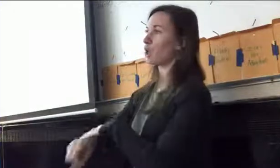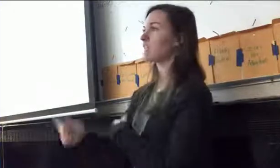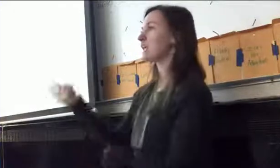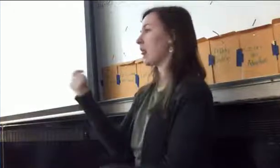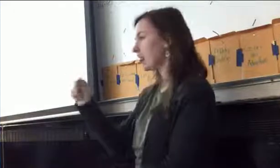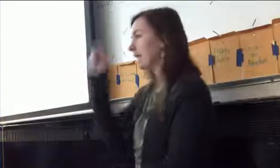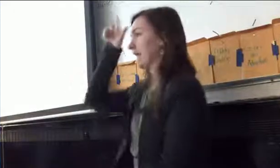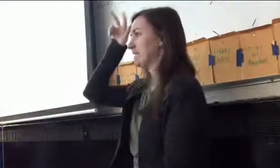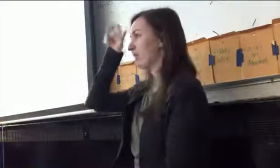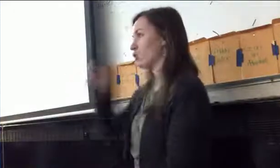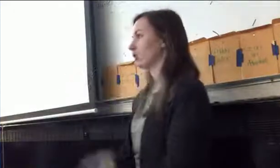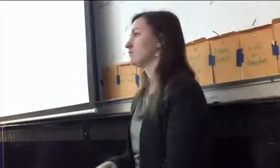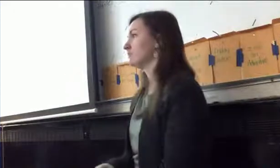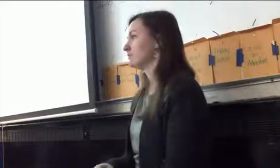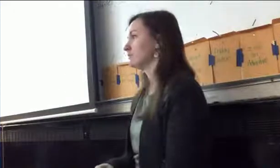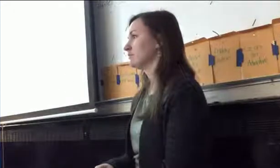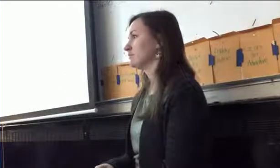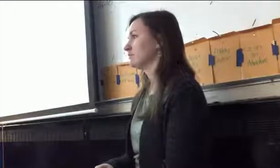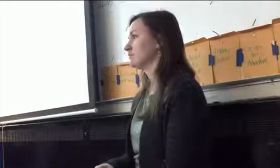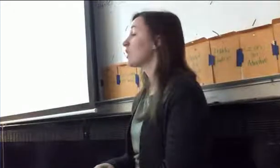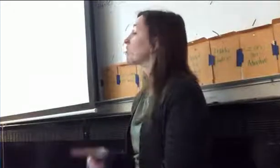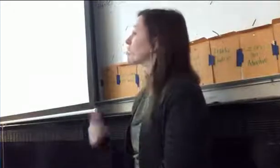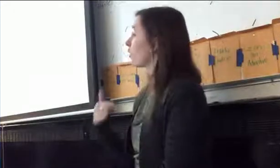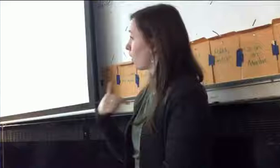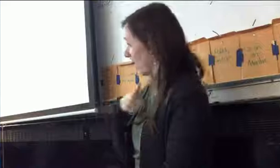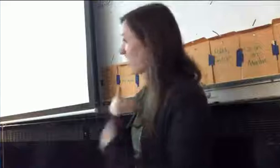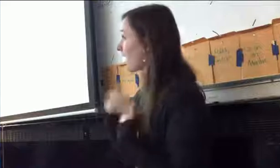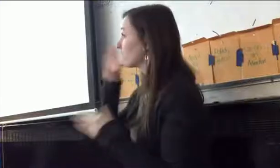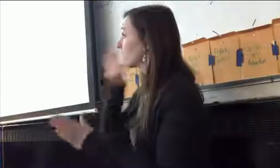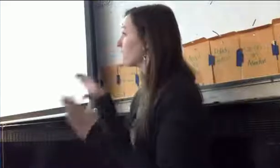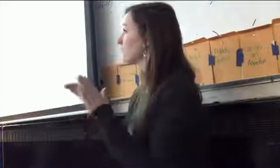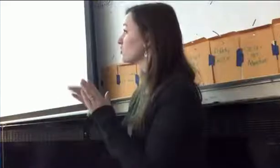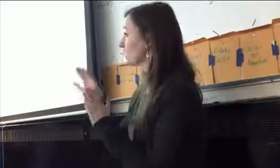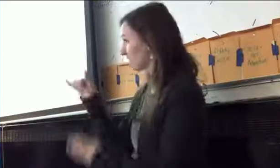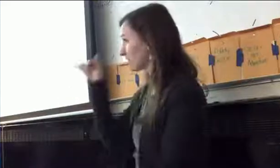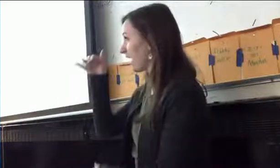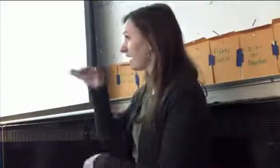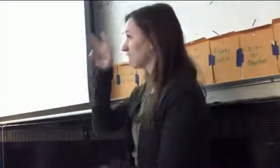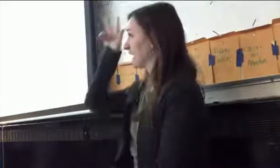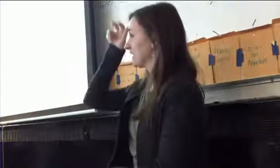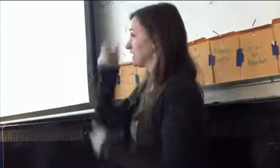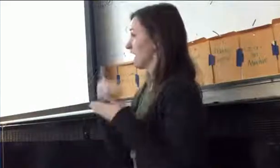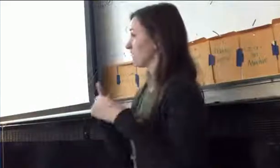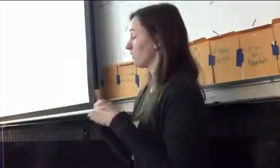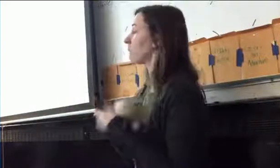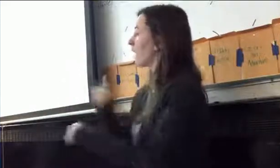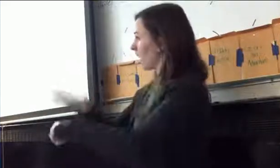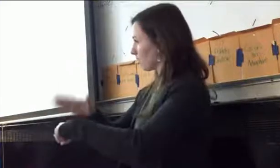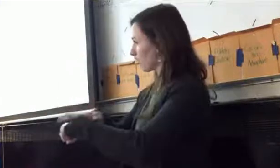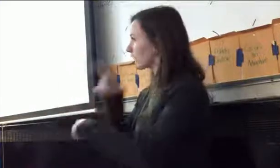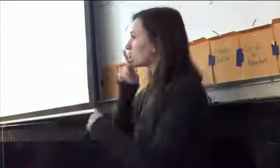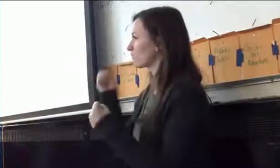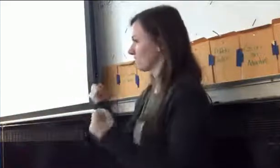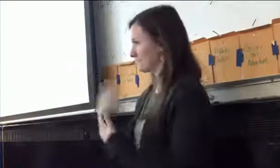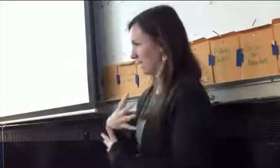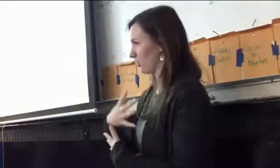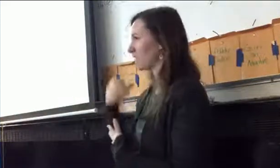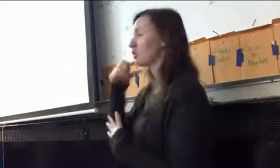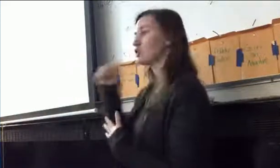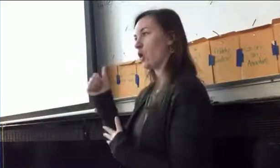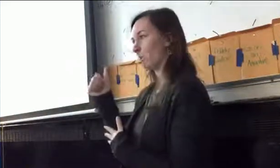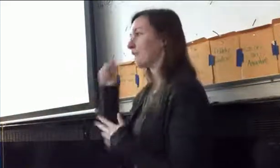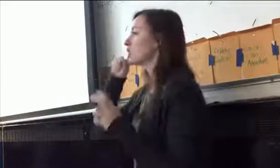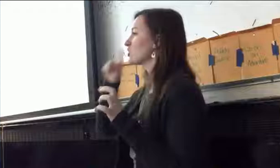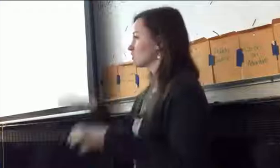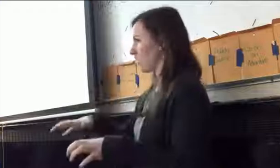Oh. Now, I have a picture of that devil baby. And I'm just warning you, it is very scary. Do not be alarmed. It is just a